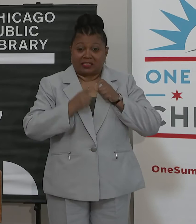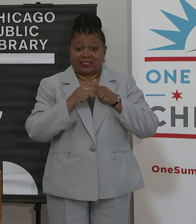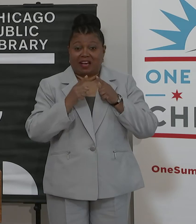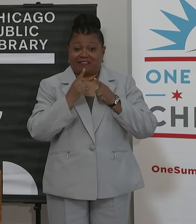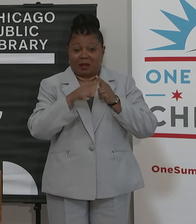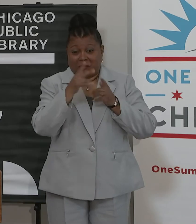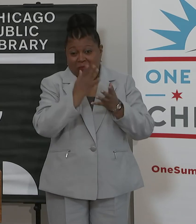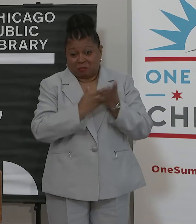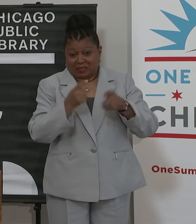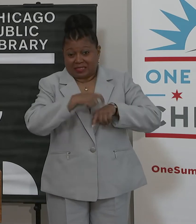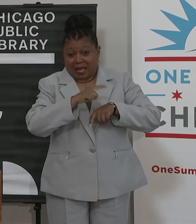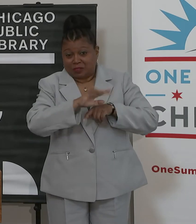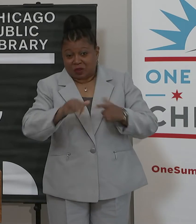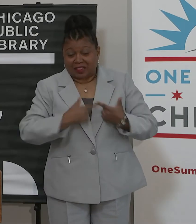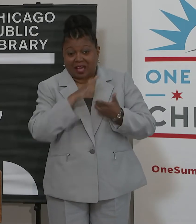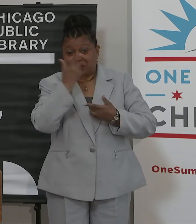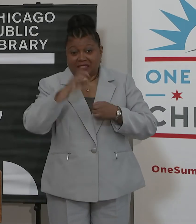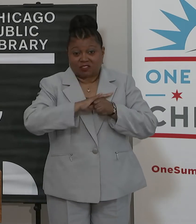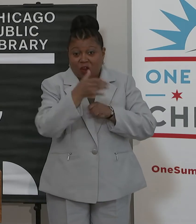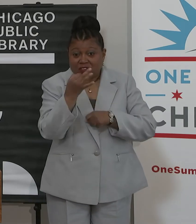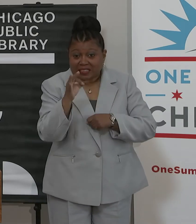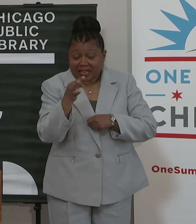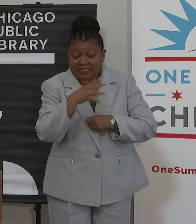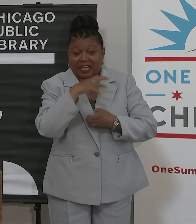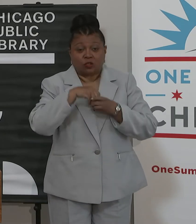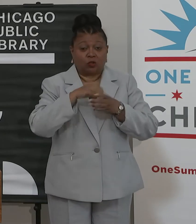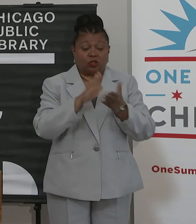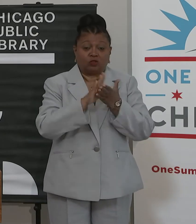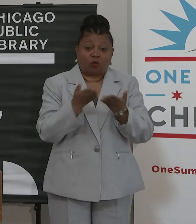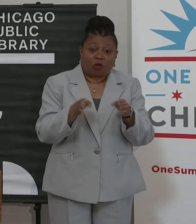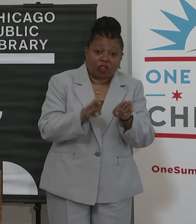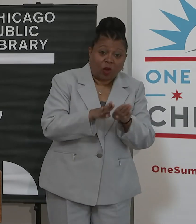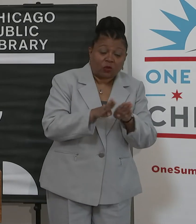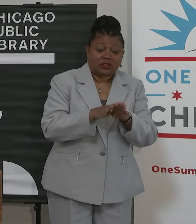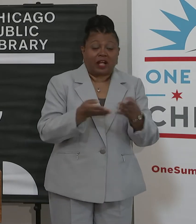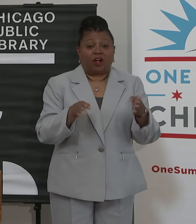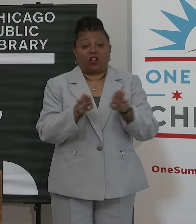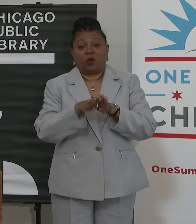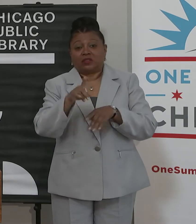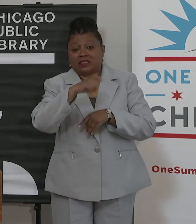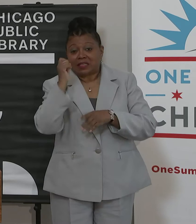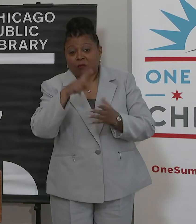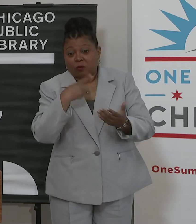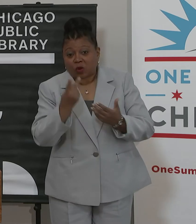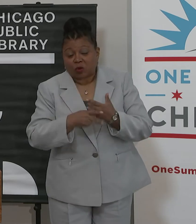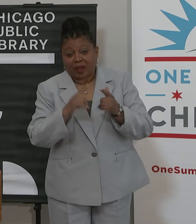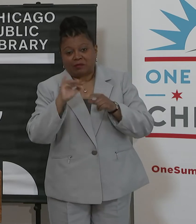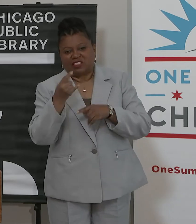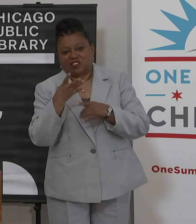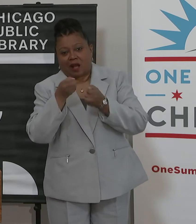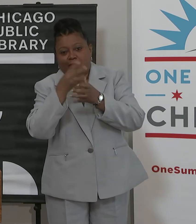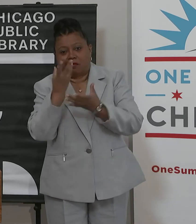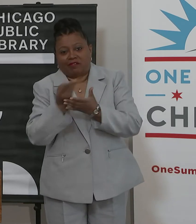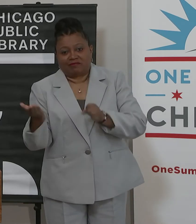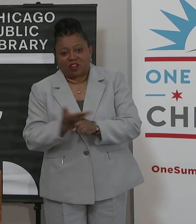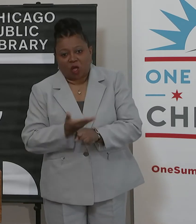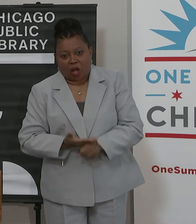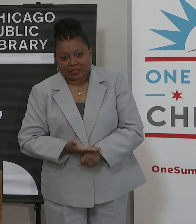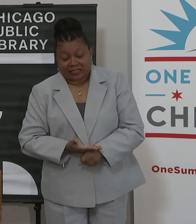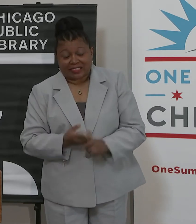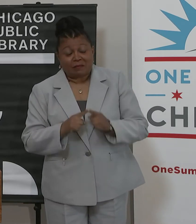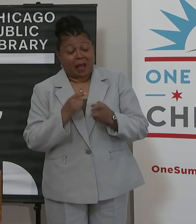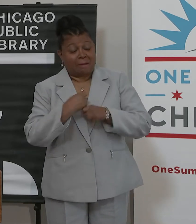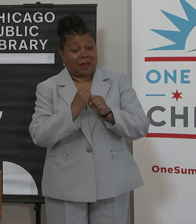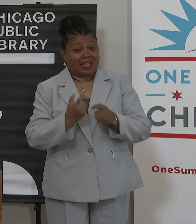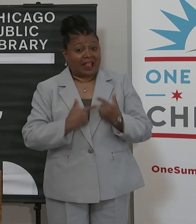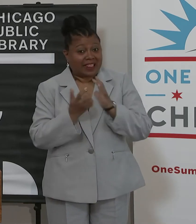in their lives due to COVID-19, including school closings, closings of summer programs, and job loss. By